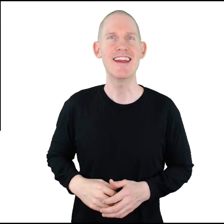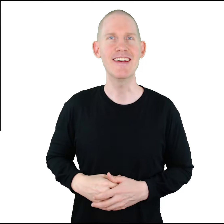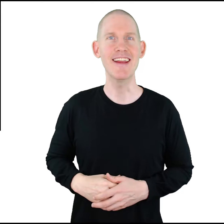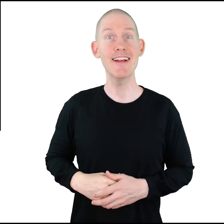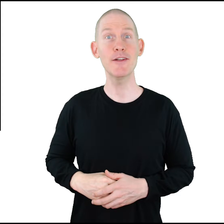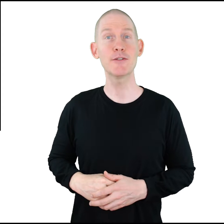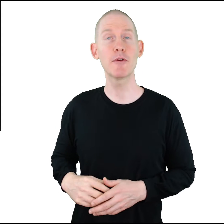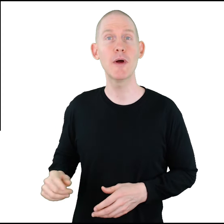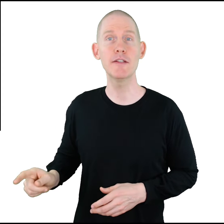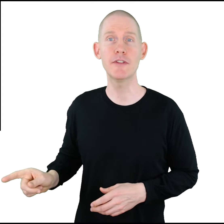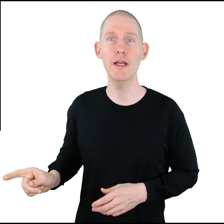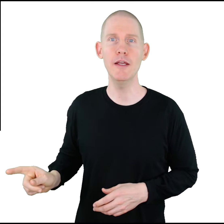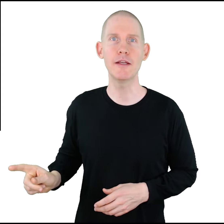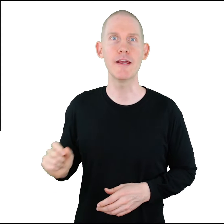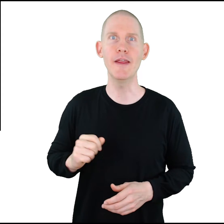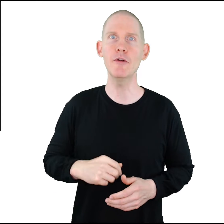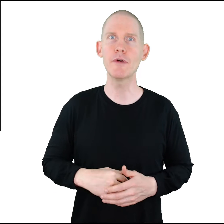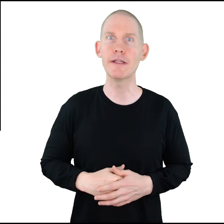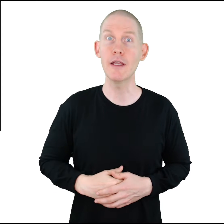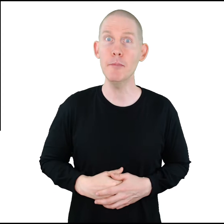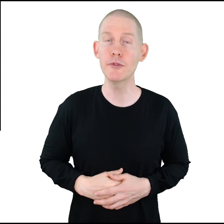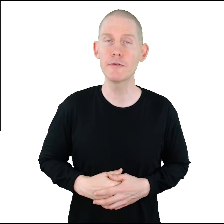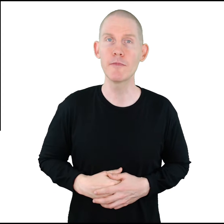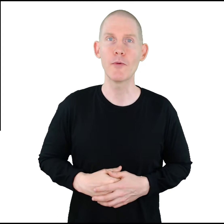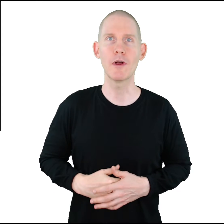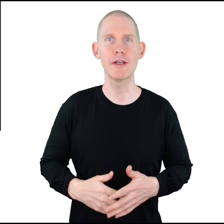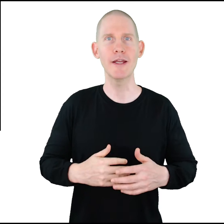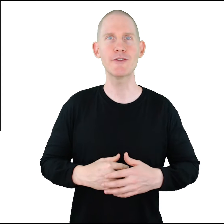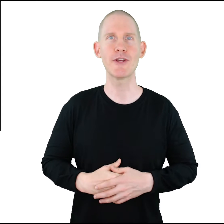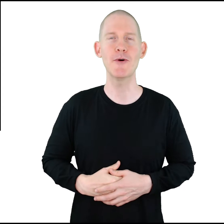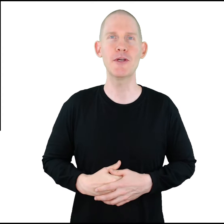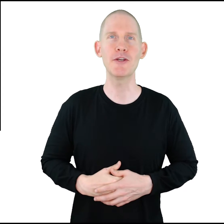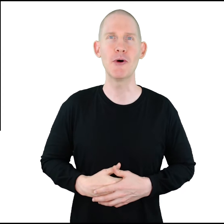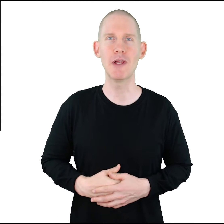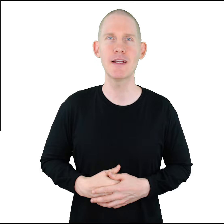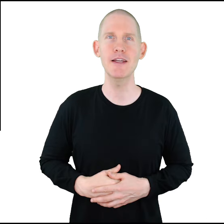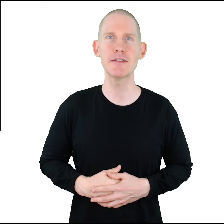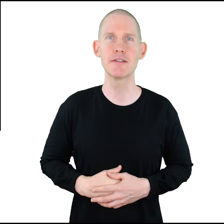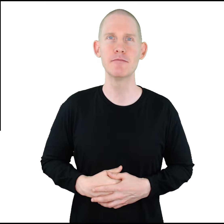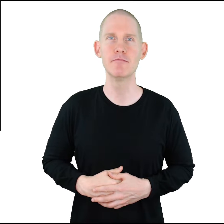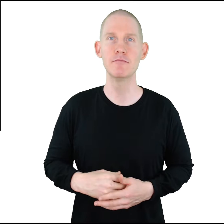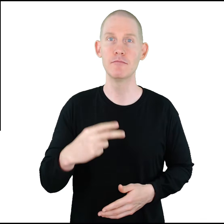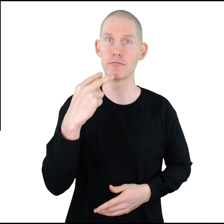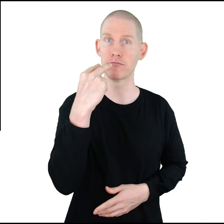In English, we might say, can they read lips? Well, in ASL, we can go like this.